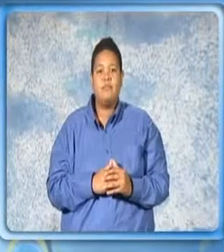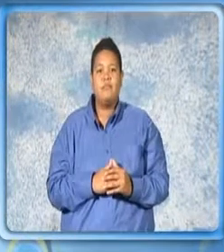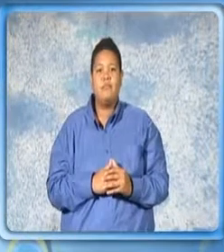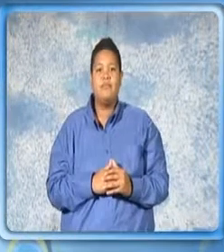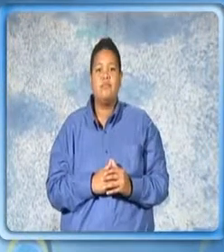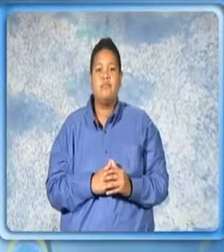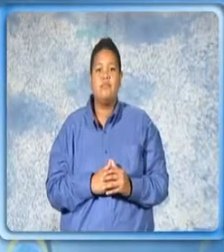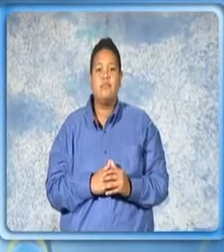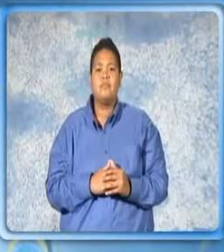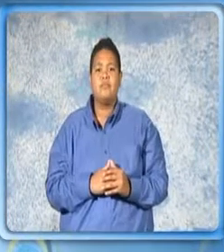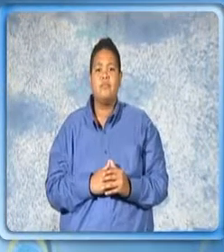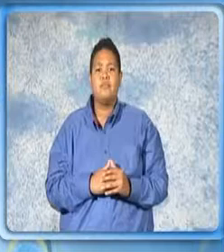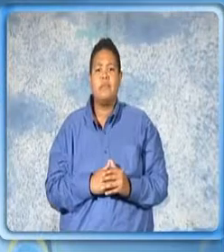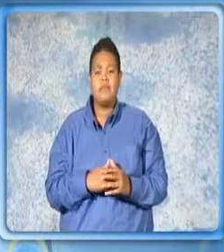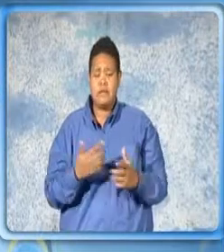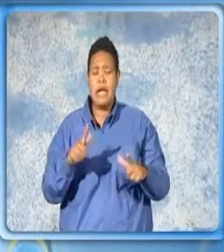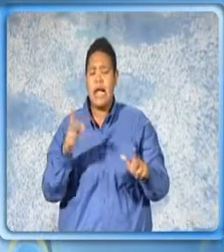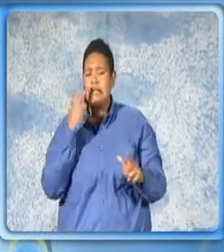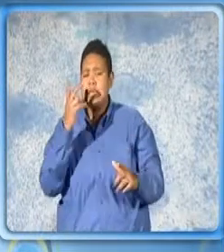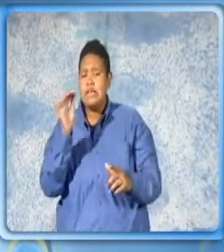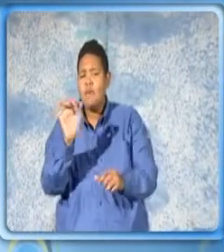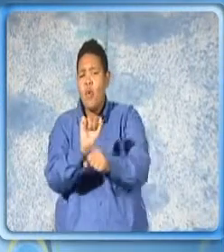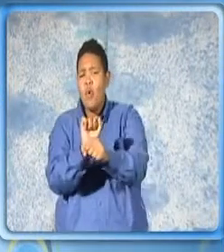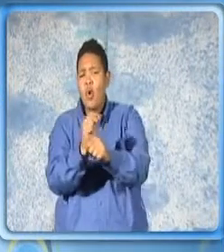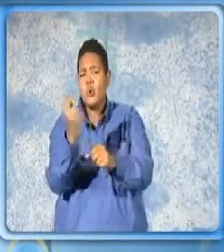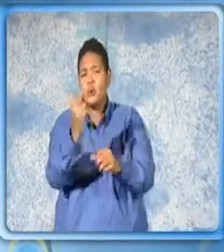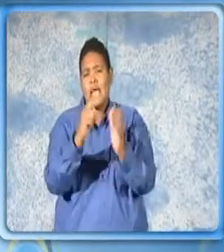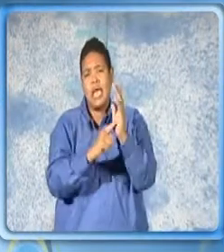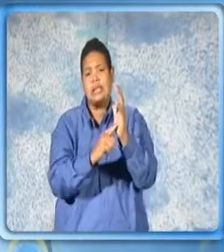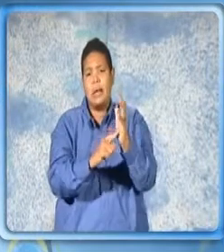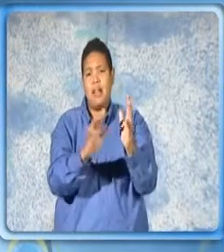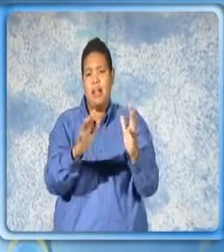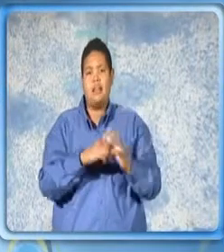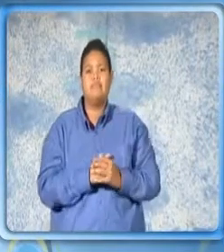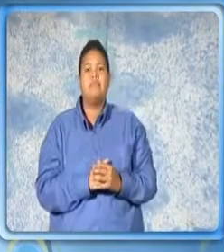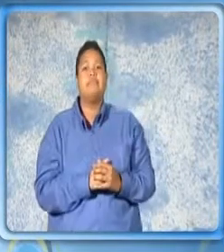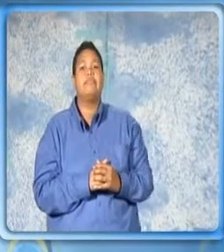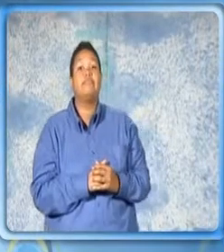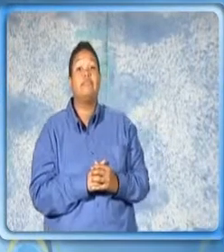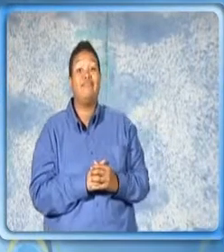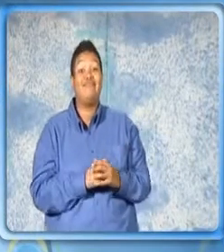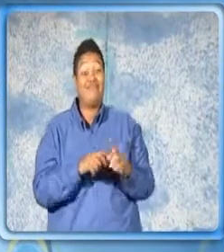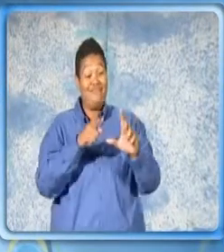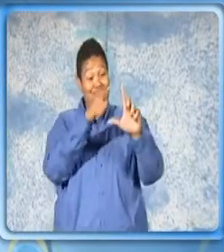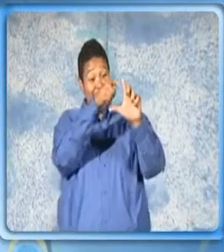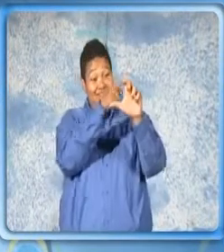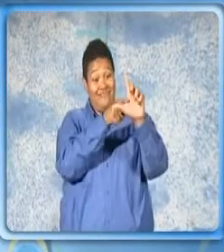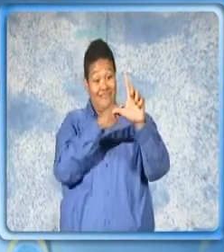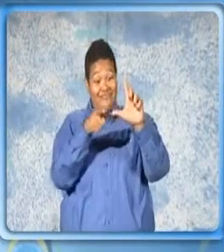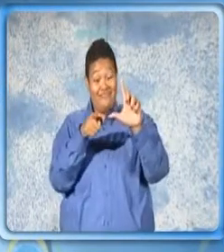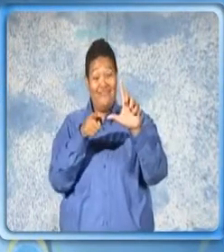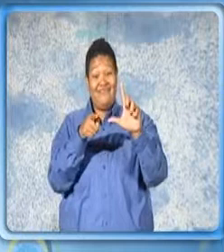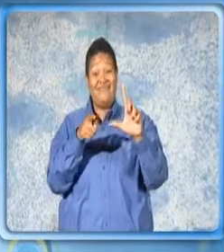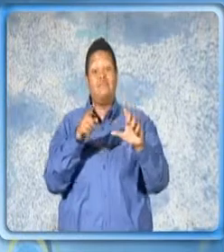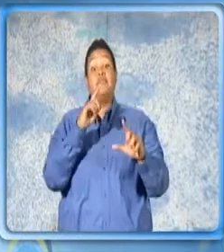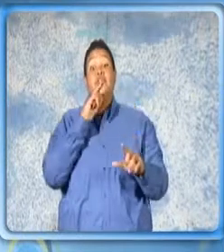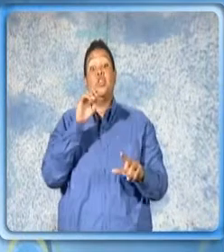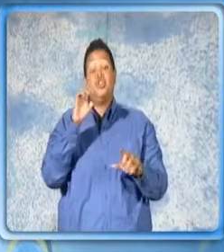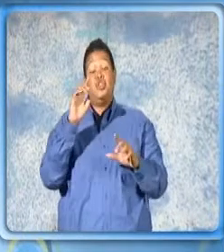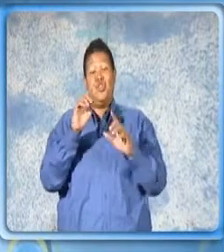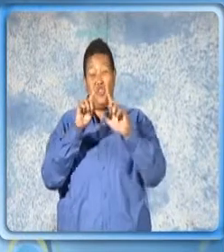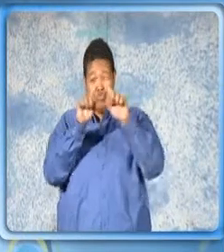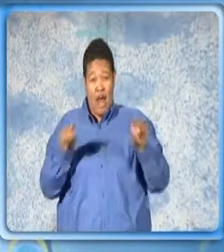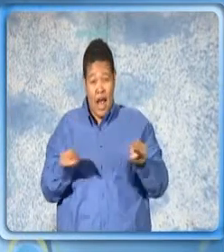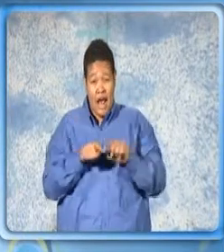Let us see if this really works using an example. A right-angled triangle has sides 3 centimeters,